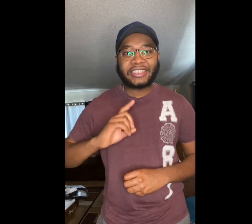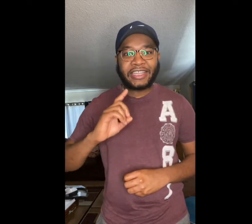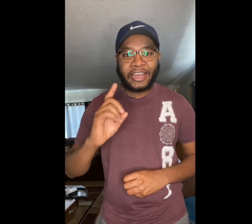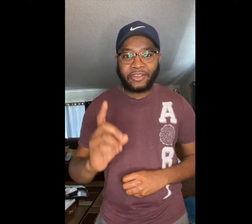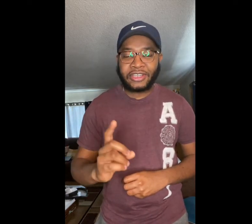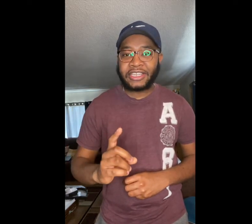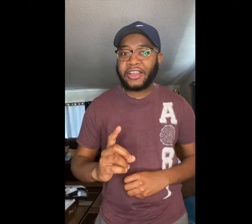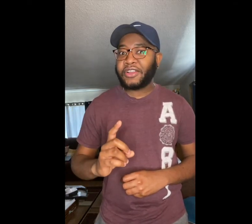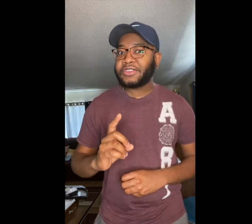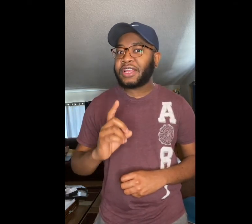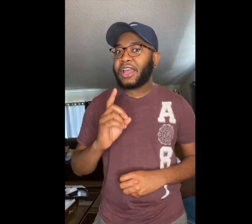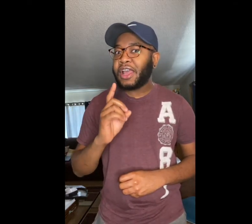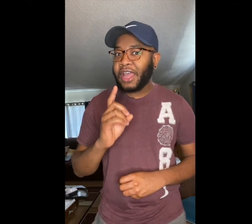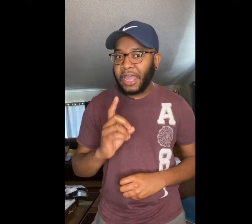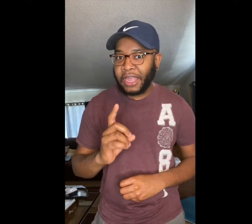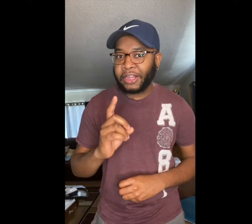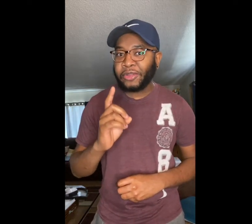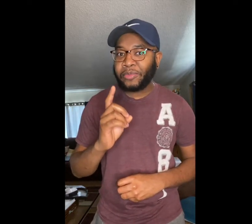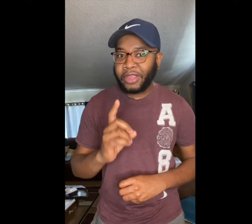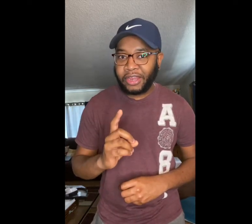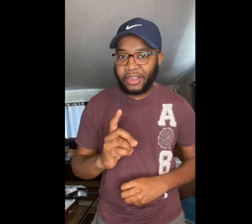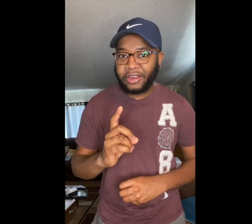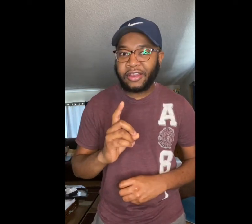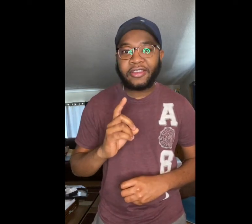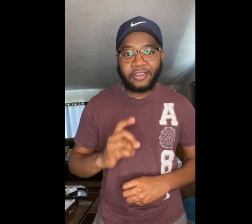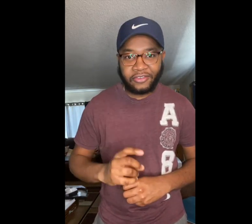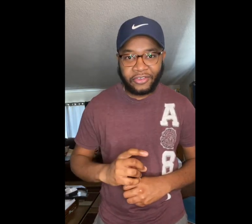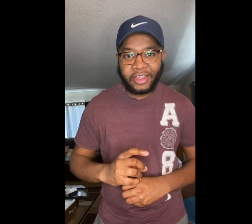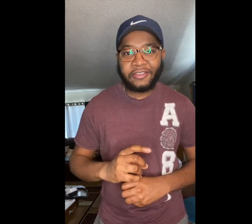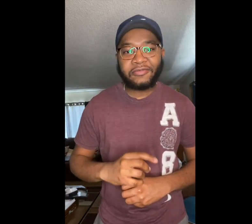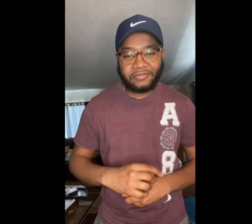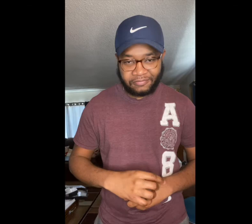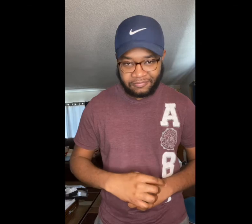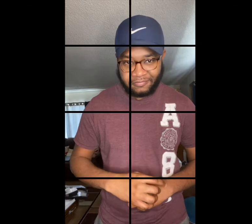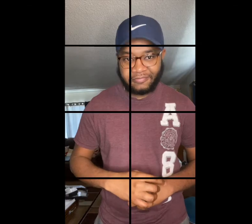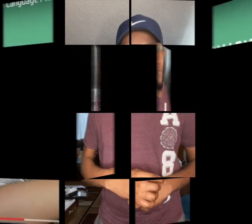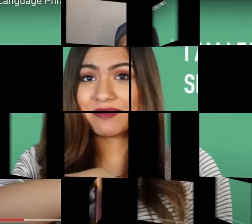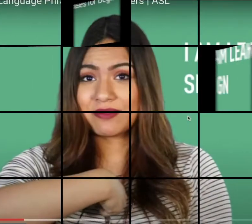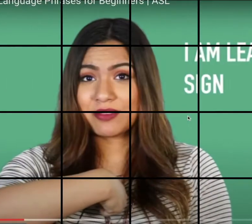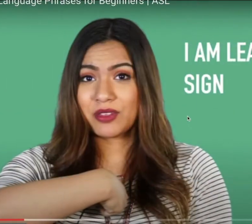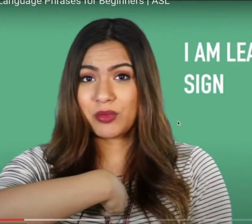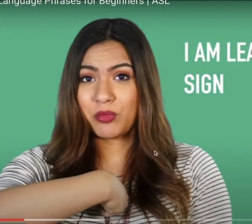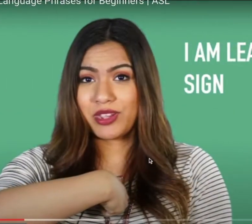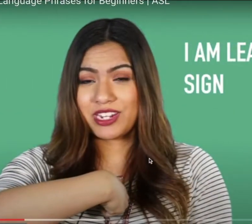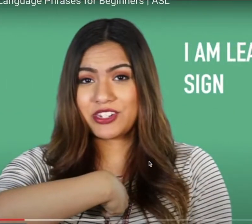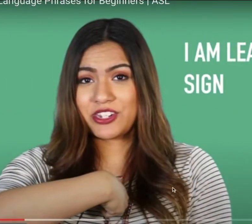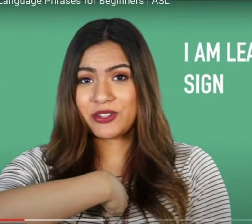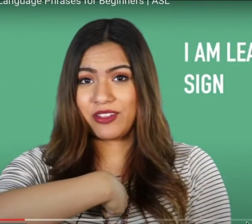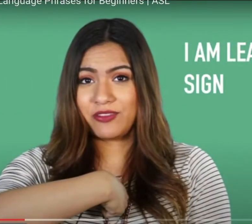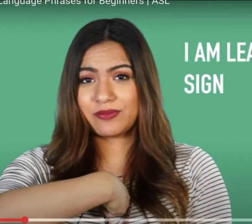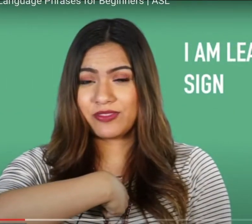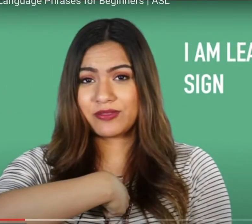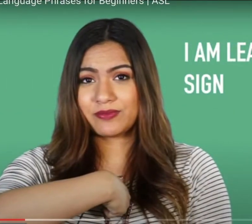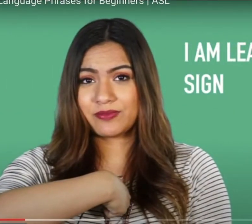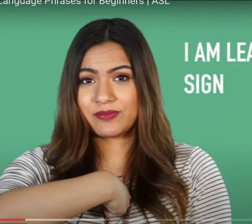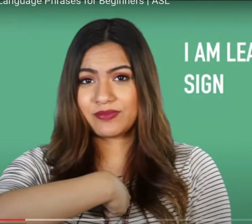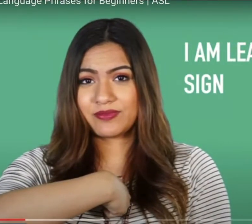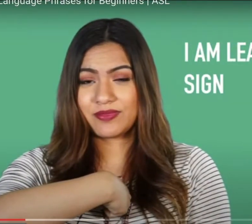getting ourselves acclimated, right? Hi, pointing to yourself.